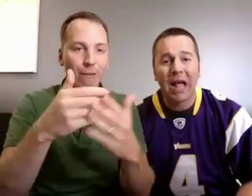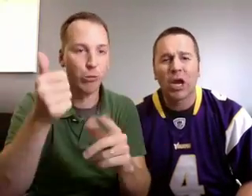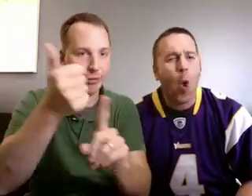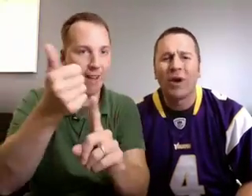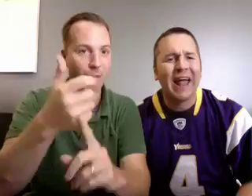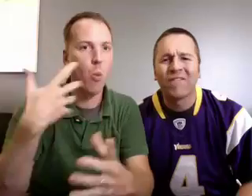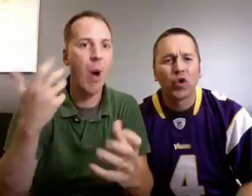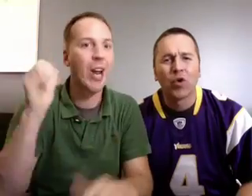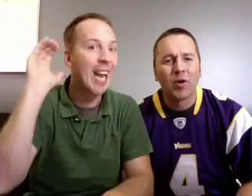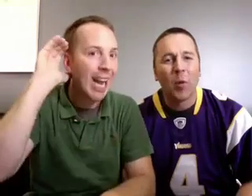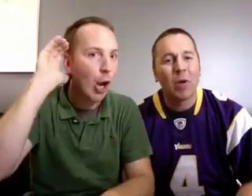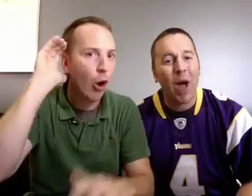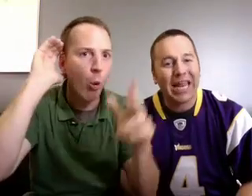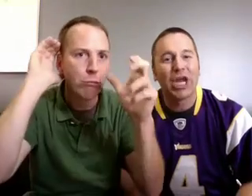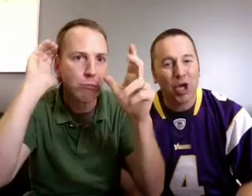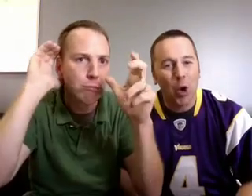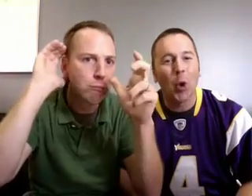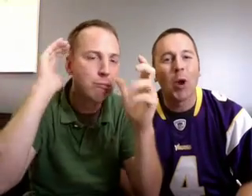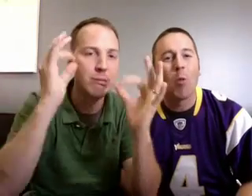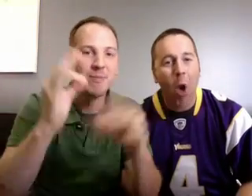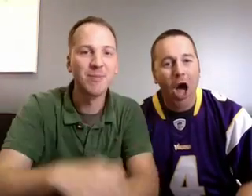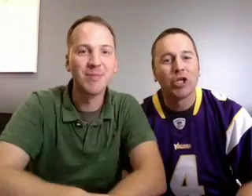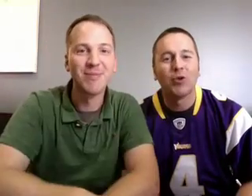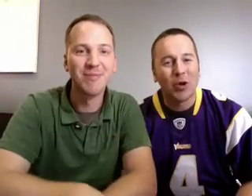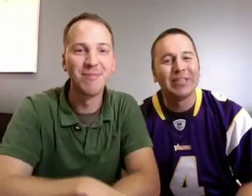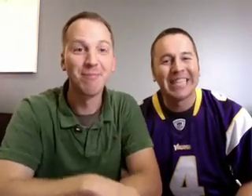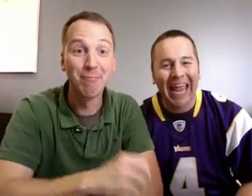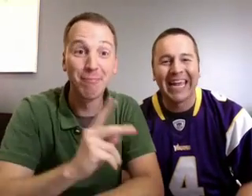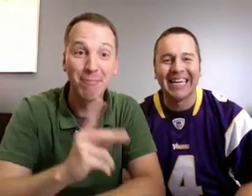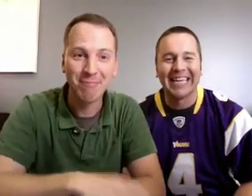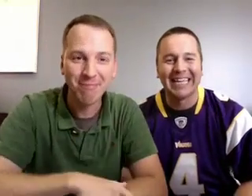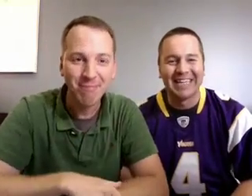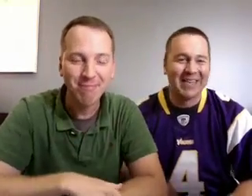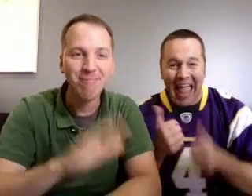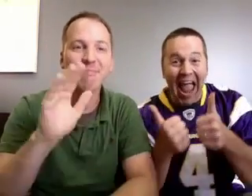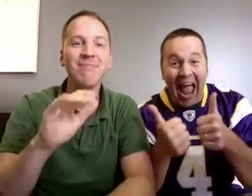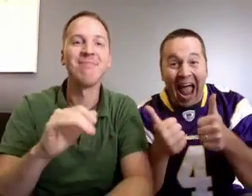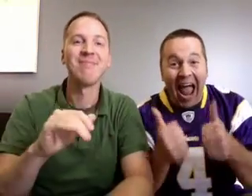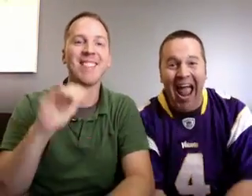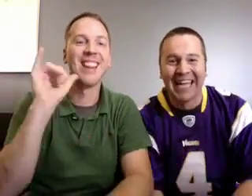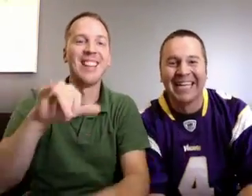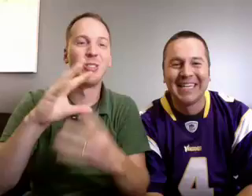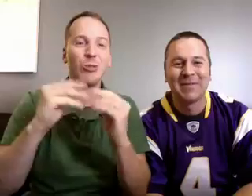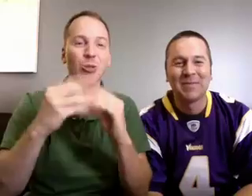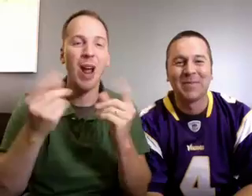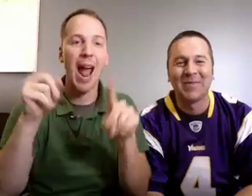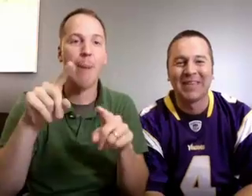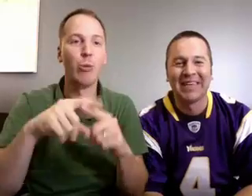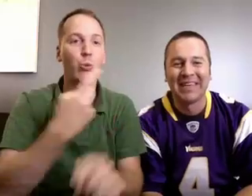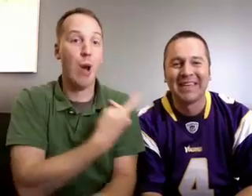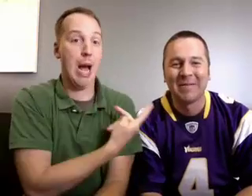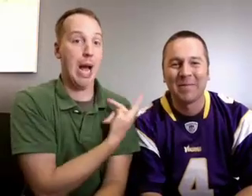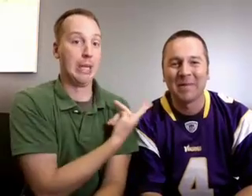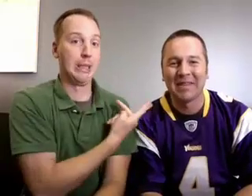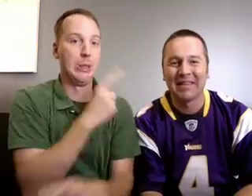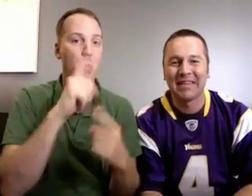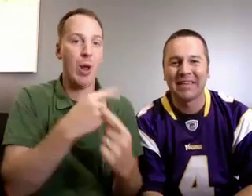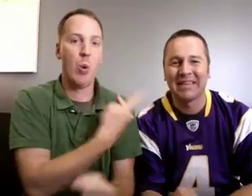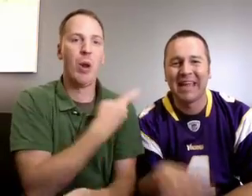a vlog yourself. We want to hear and watch yourself. Okay? Yeah! Yeah, now this story happened to us